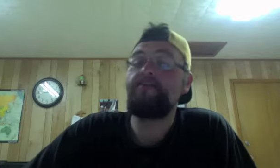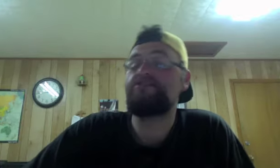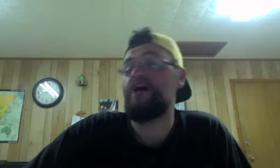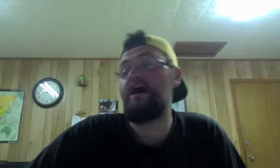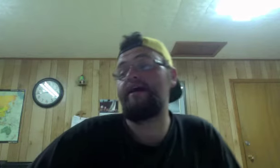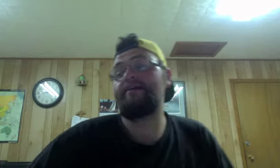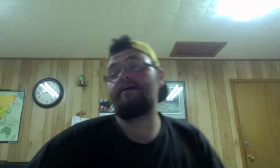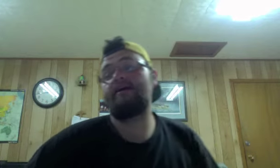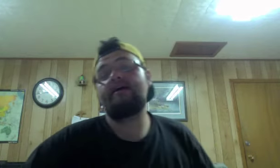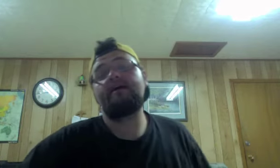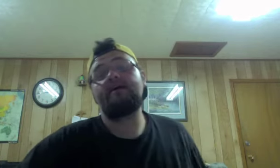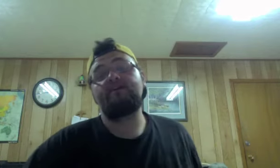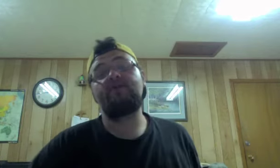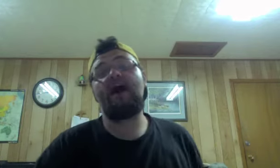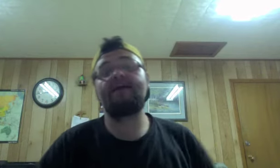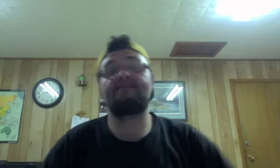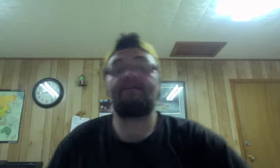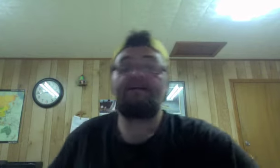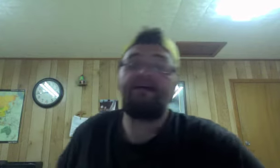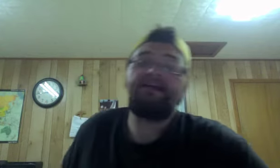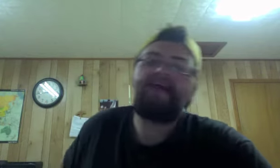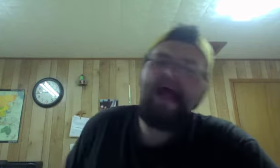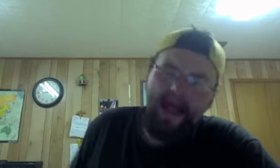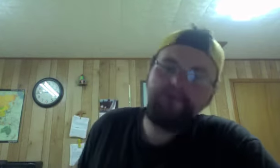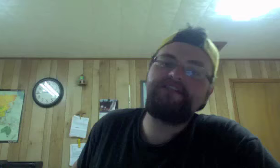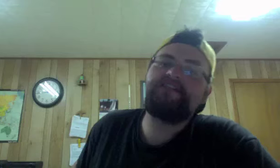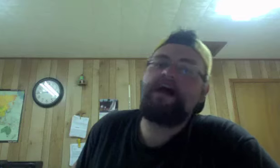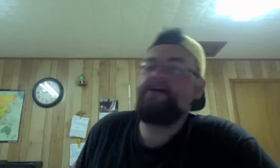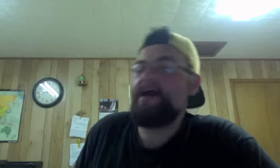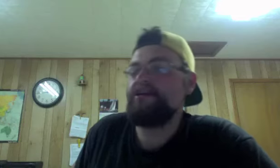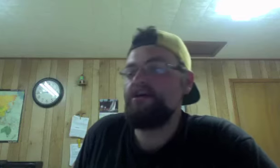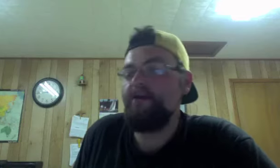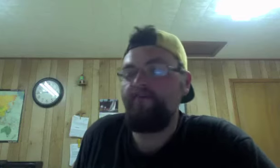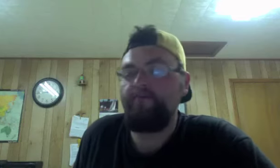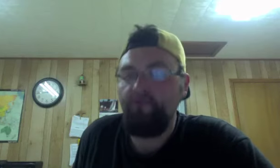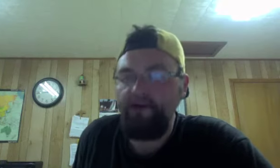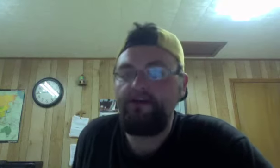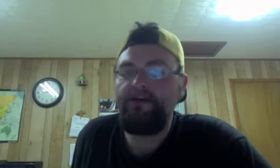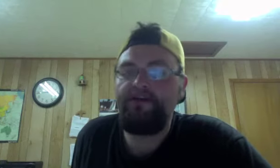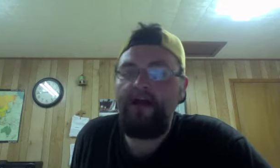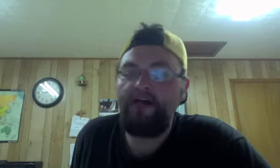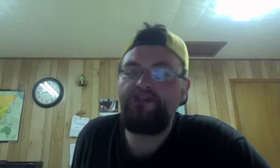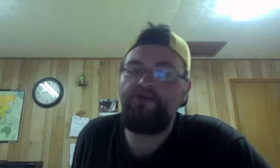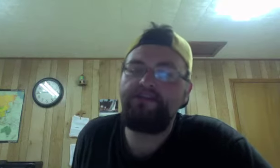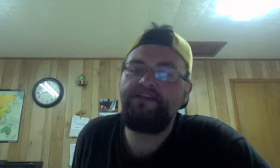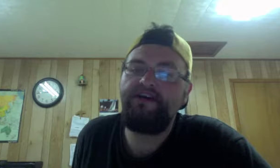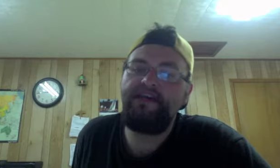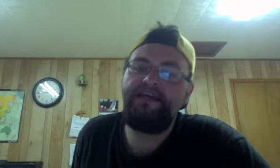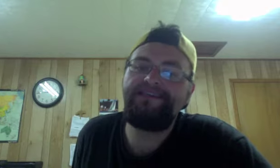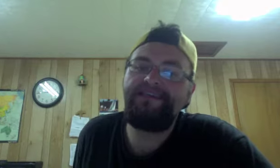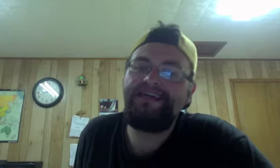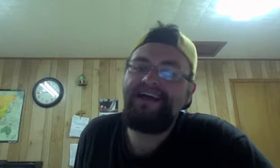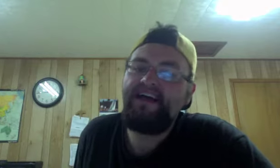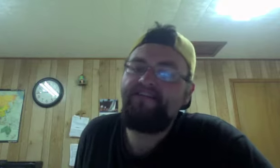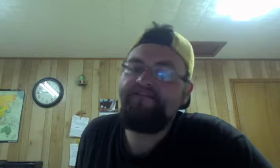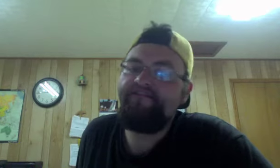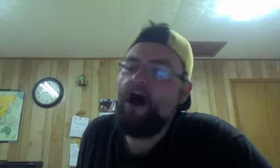side you got the Hamilton Tigercats coming off a pretty good year last year. Went to the east final